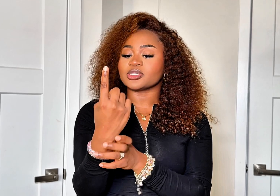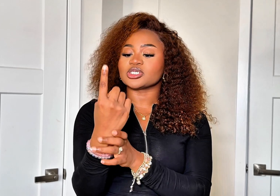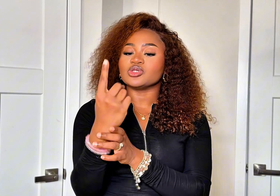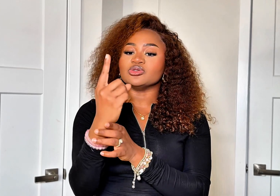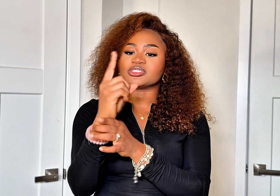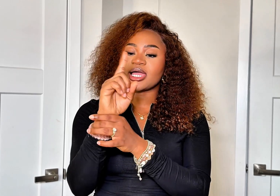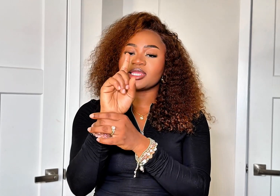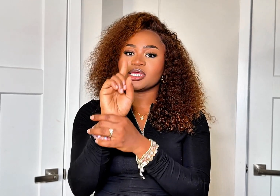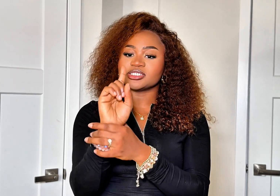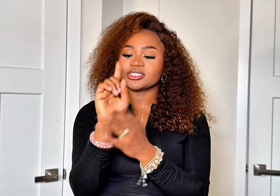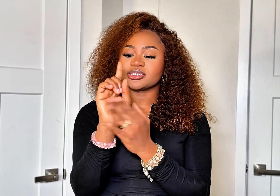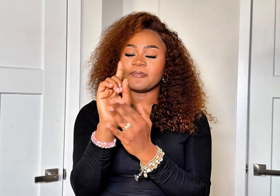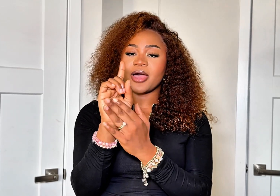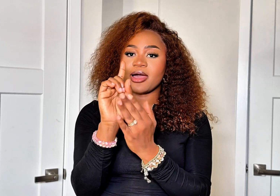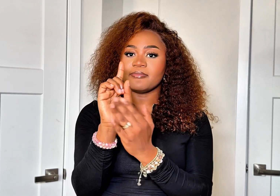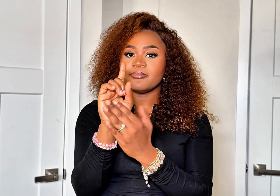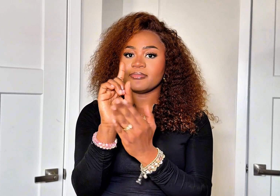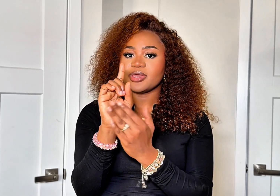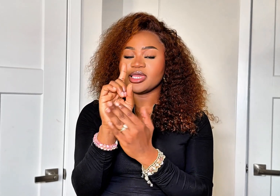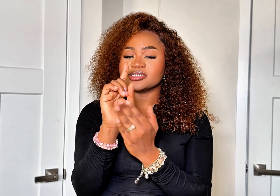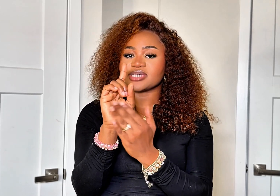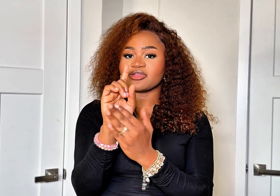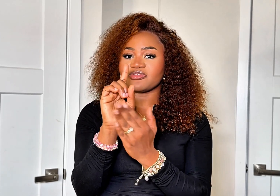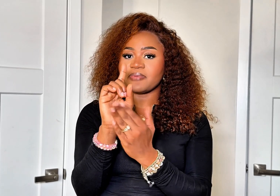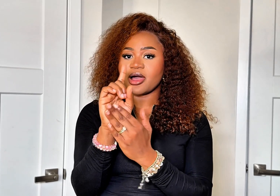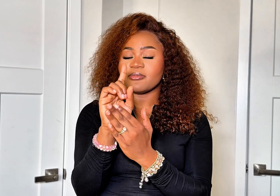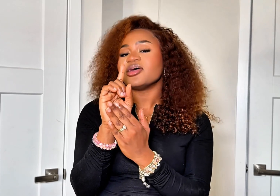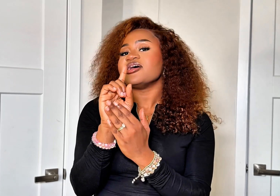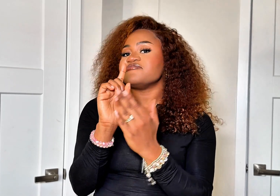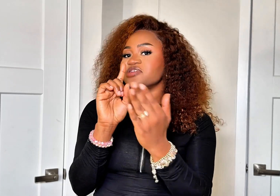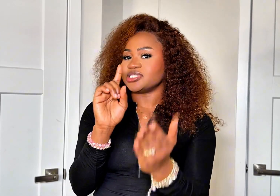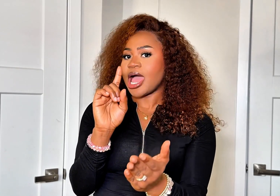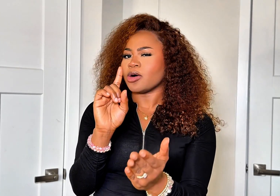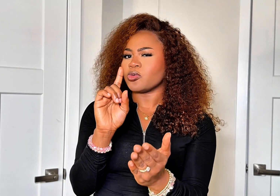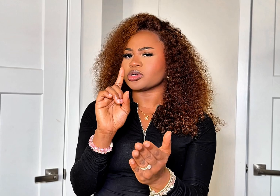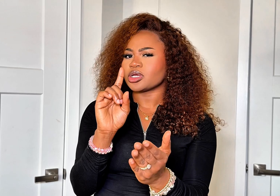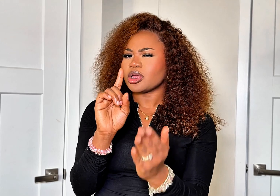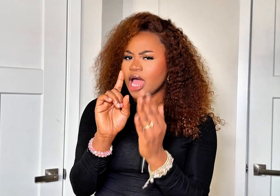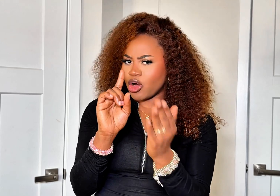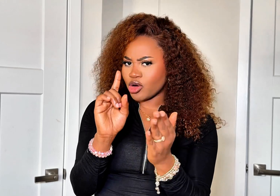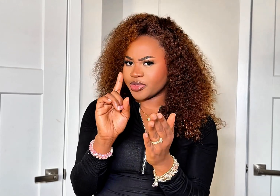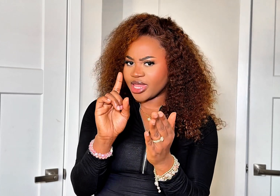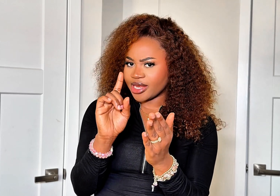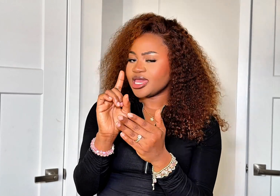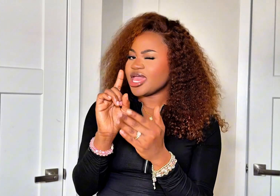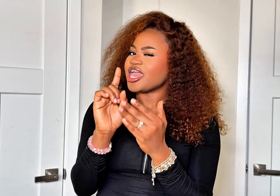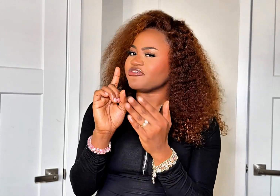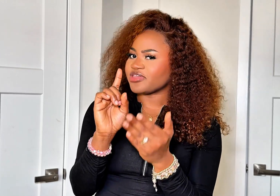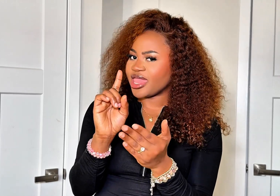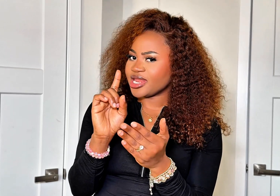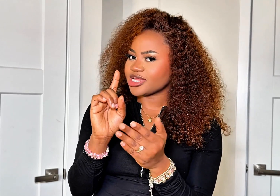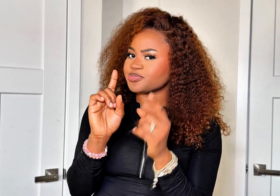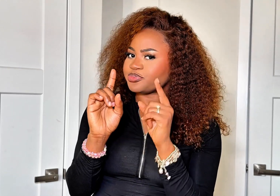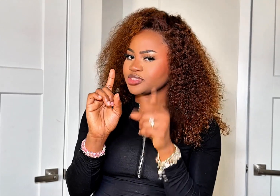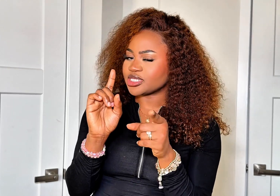numbers, you sign it, the palm, inside of the palm, facing outward. I hope you get it. If you get it, put in the